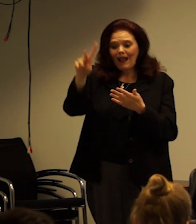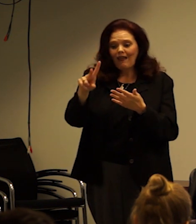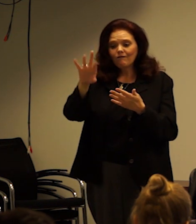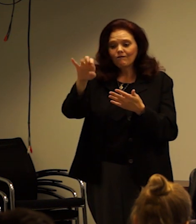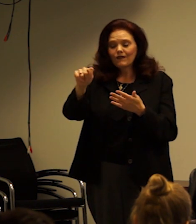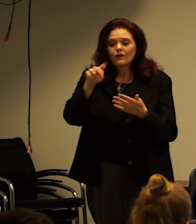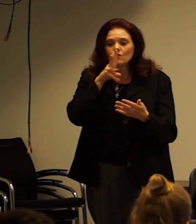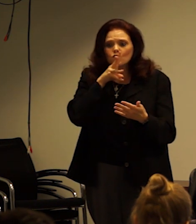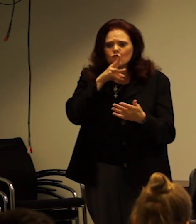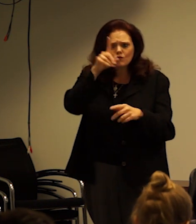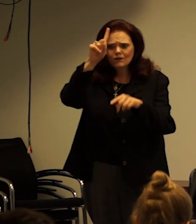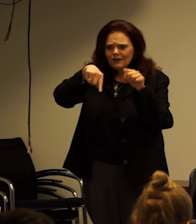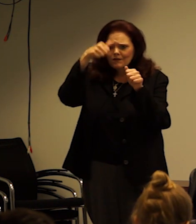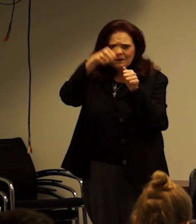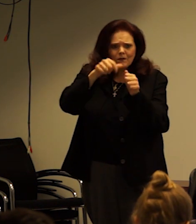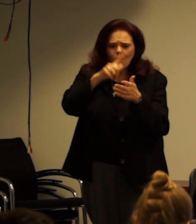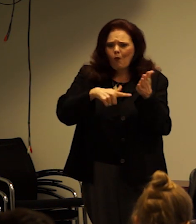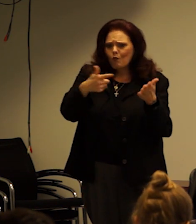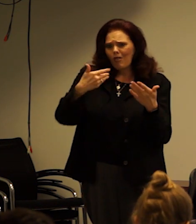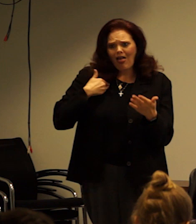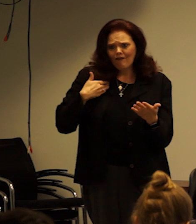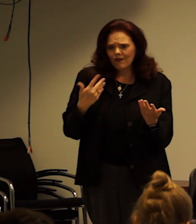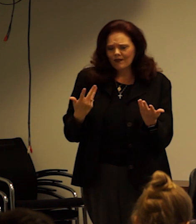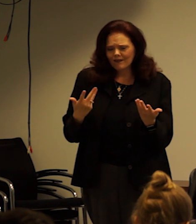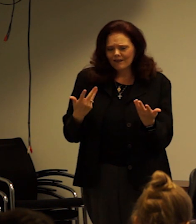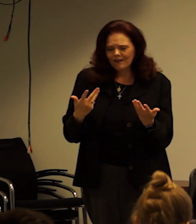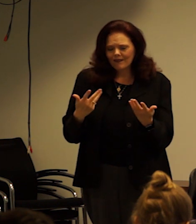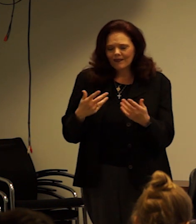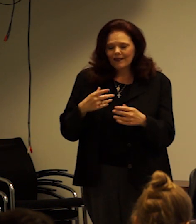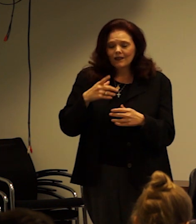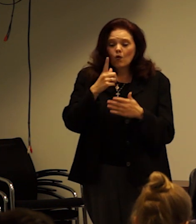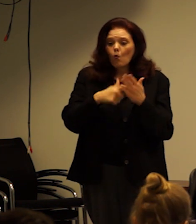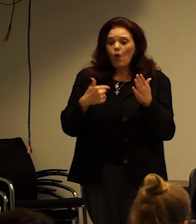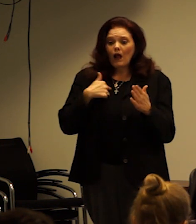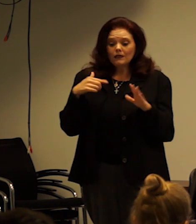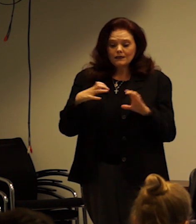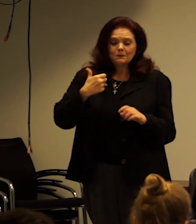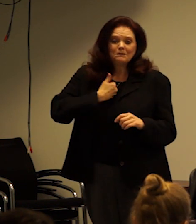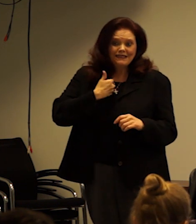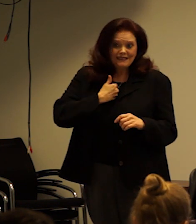remember what you even had. That's right. I suggest, and this is what I did,